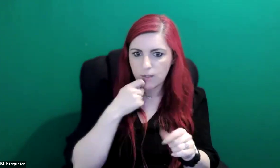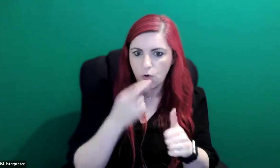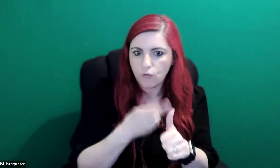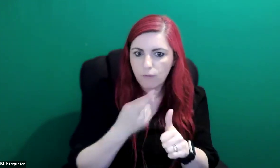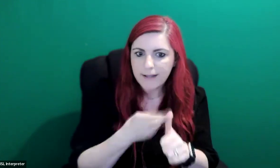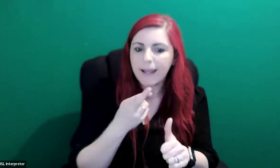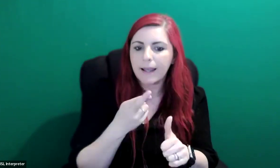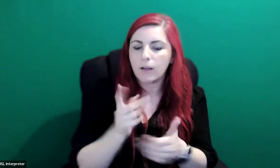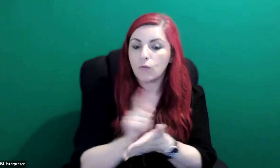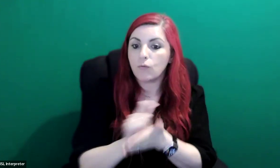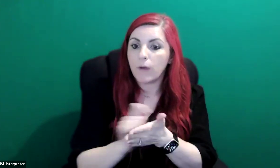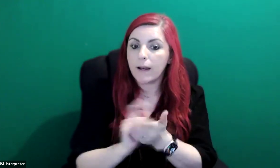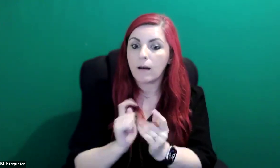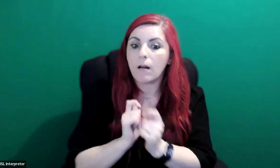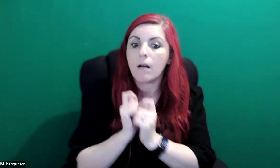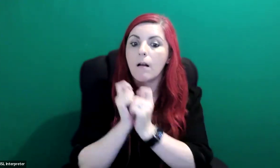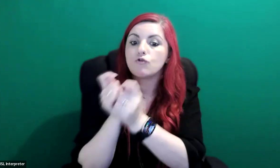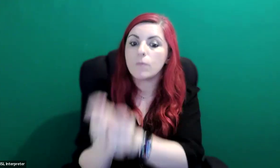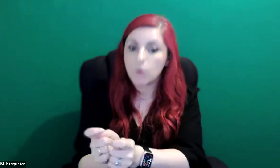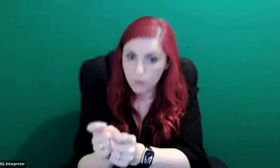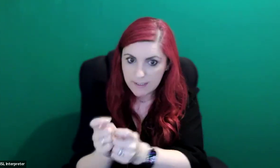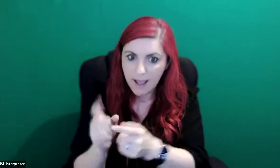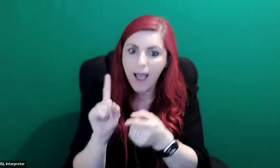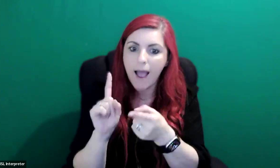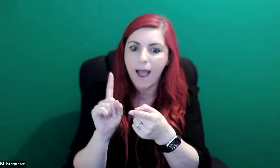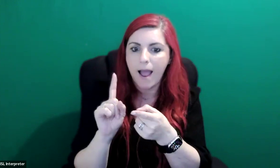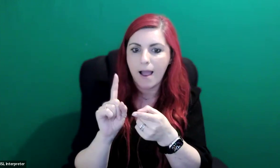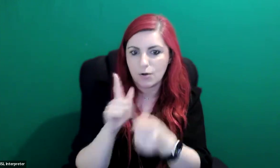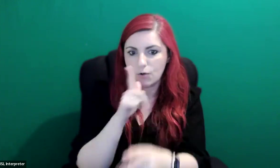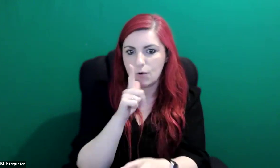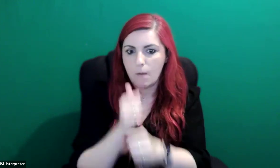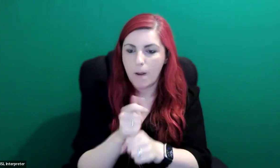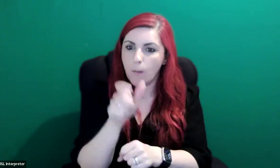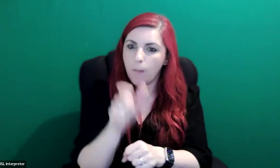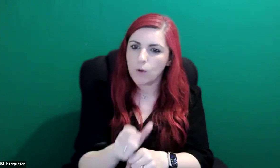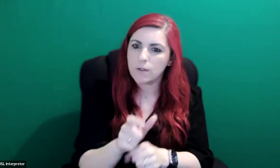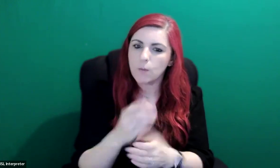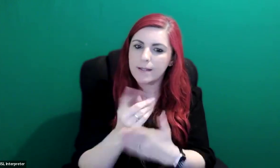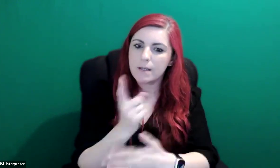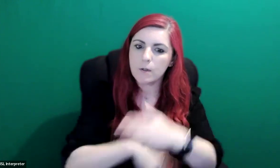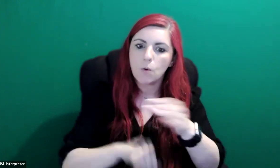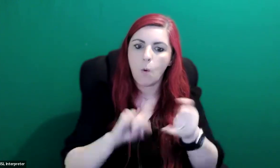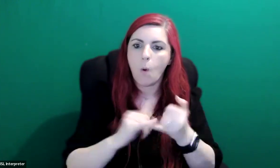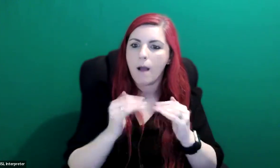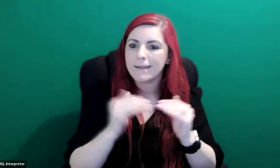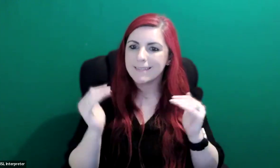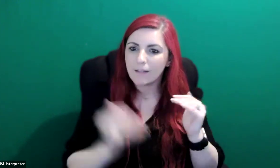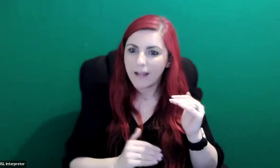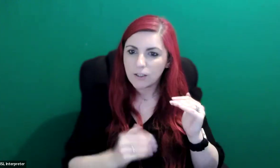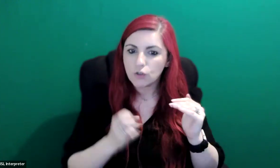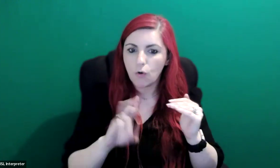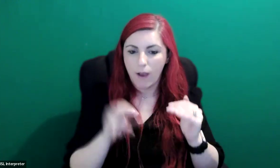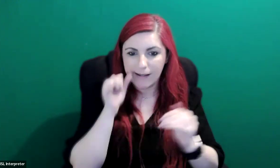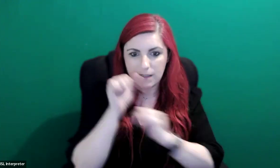contributions also refer to persons with disabilities who are at disadvantage or are experiencing